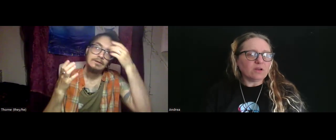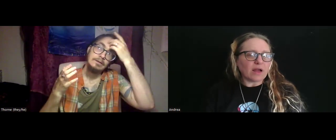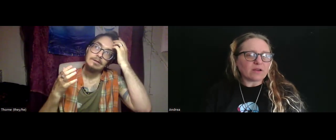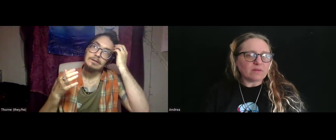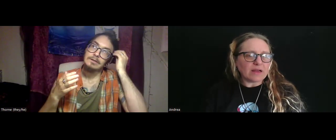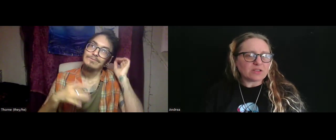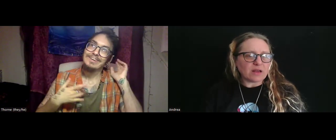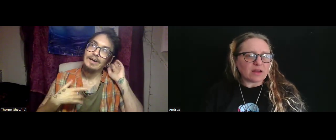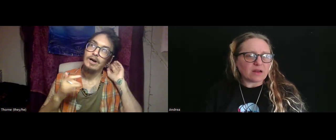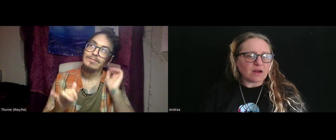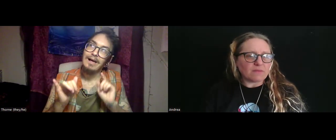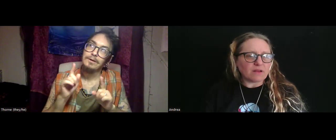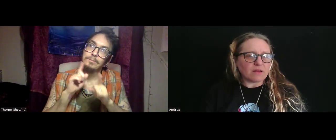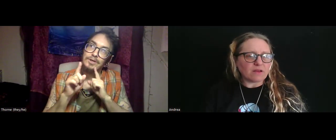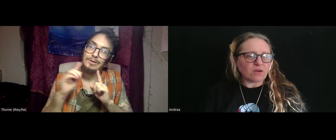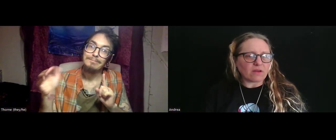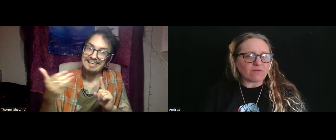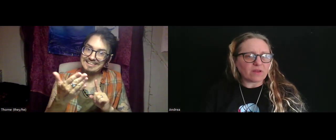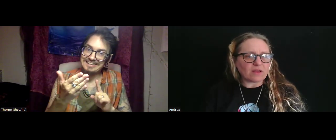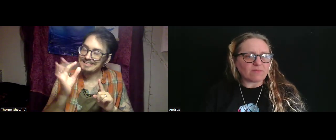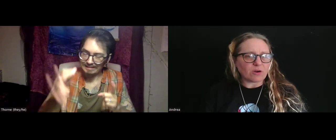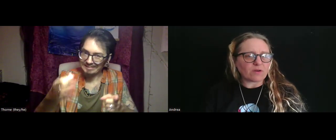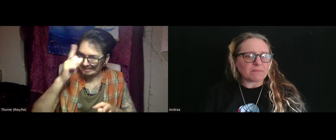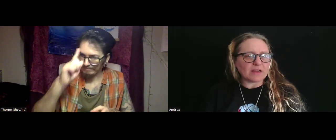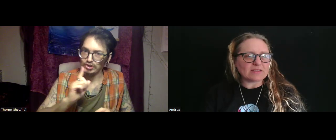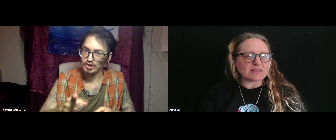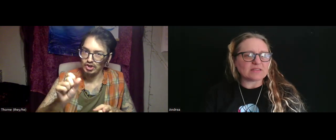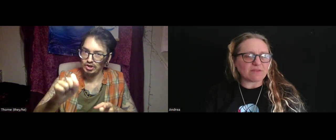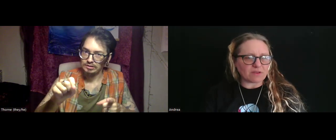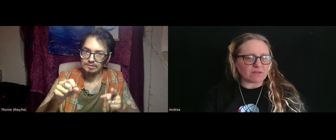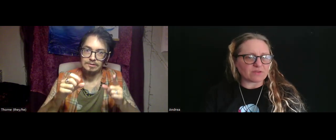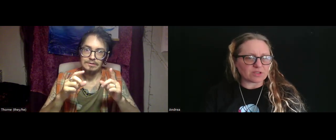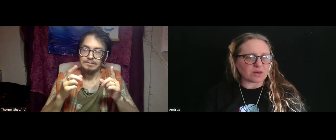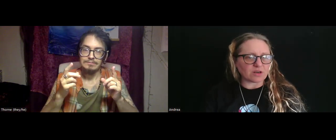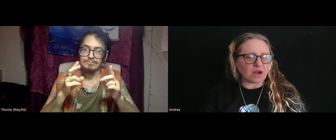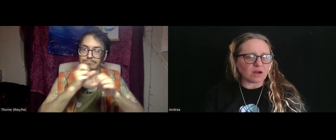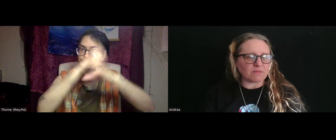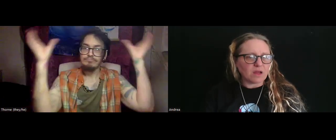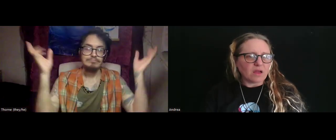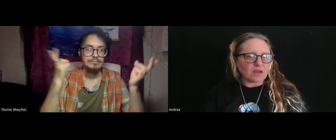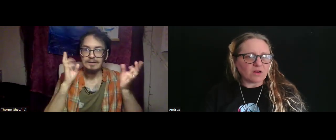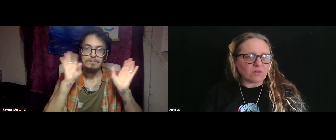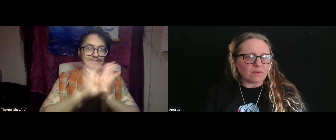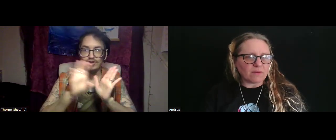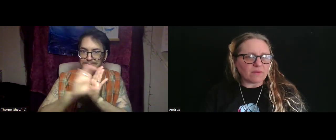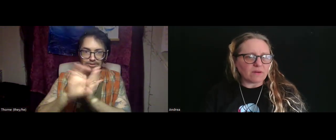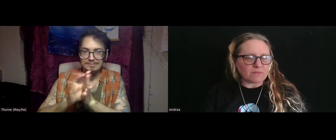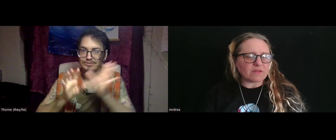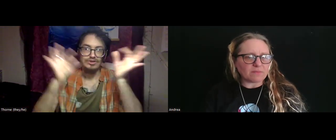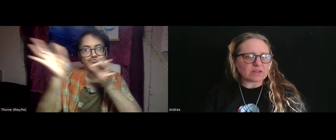I could imagine that, that feeling of Mercury and Pisces, definitely for sure. You know, seeing